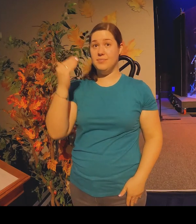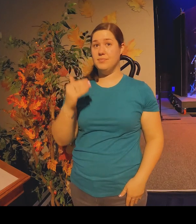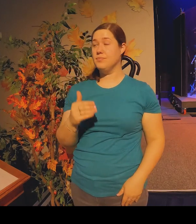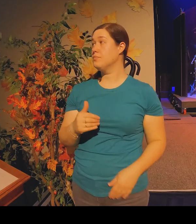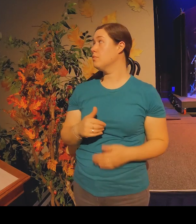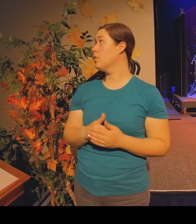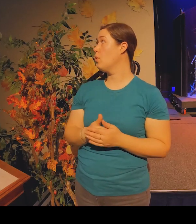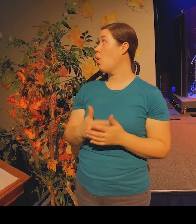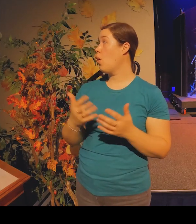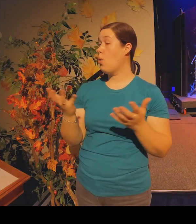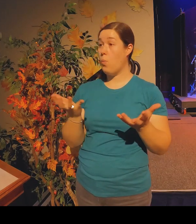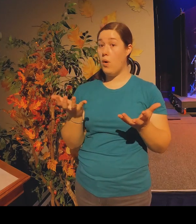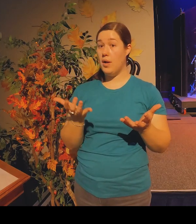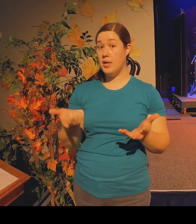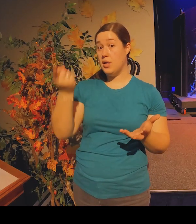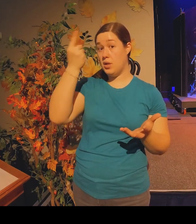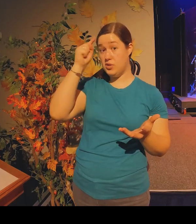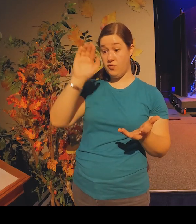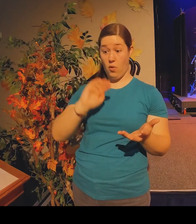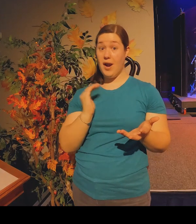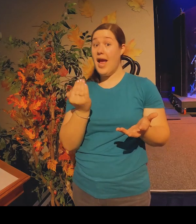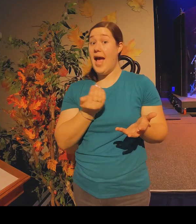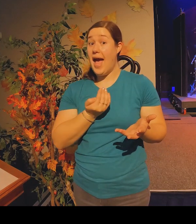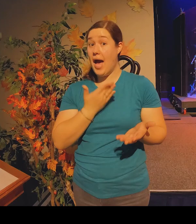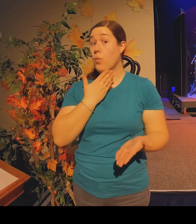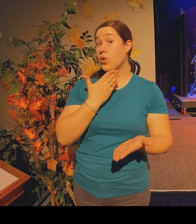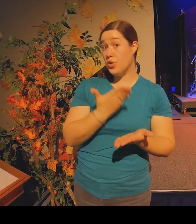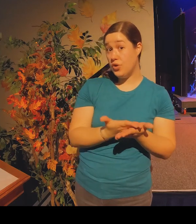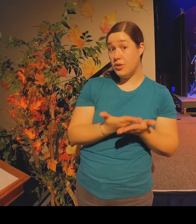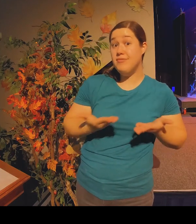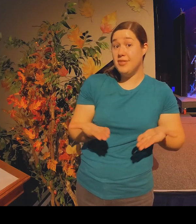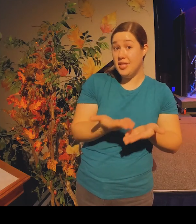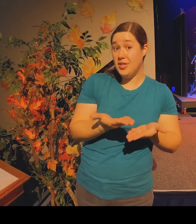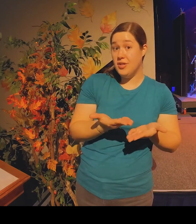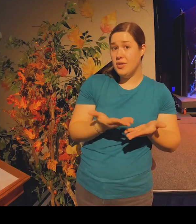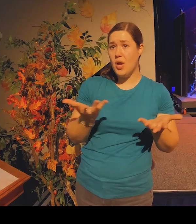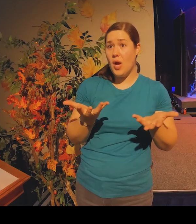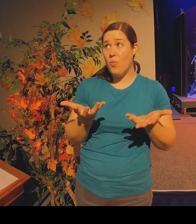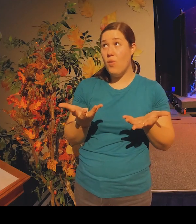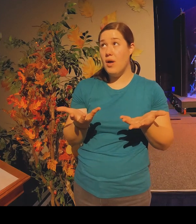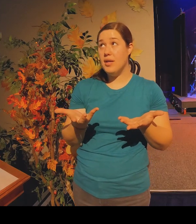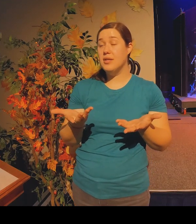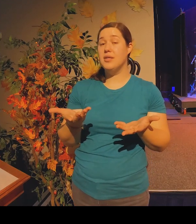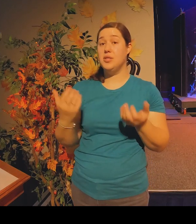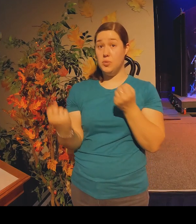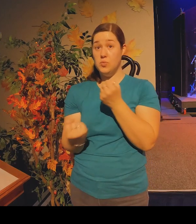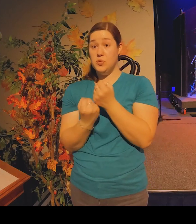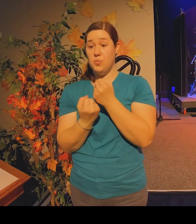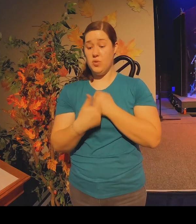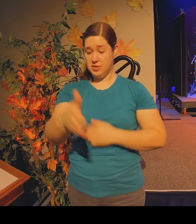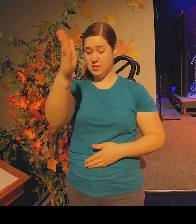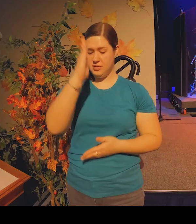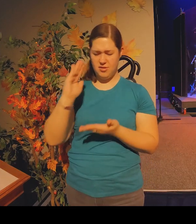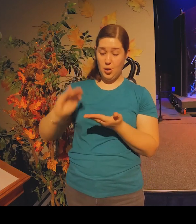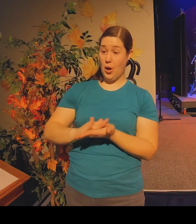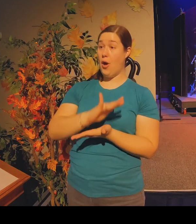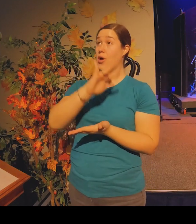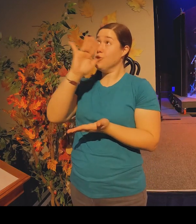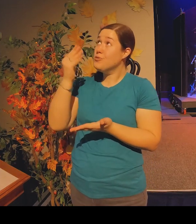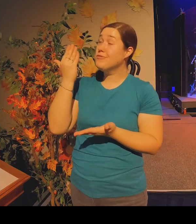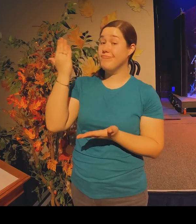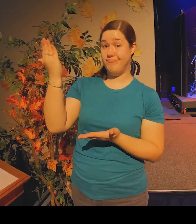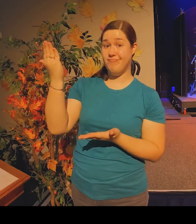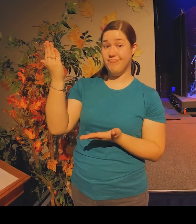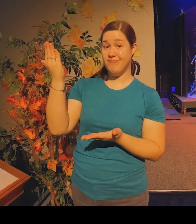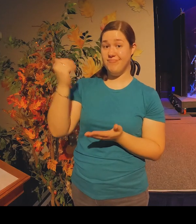good, and what is for God's glory? What is for our good, and what is for God's glory?